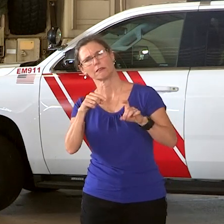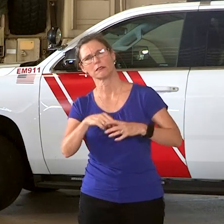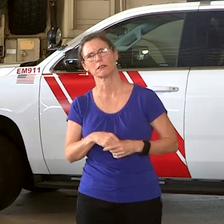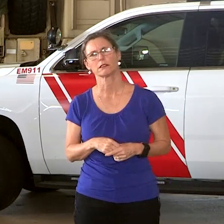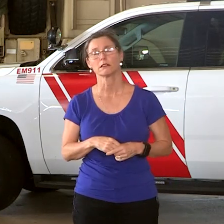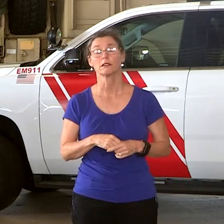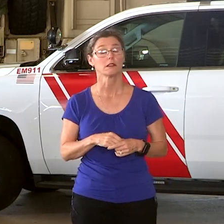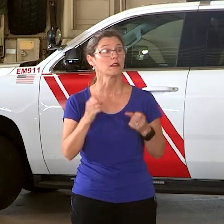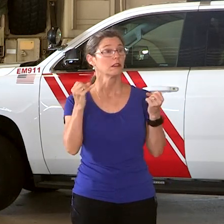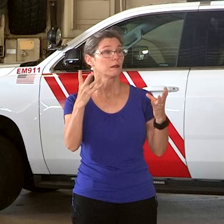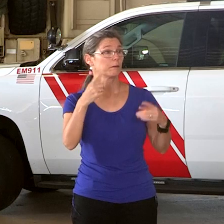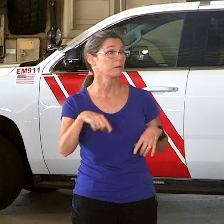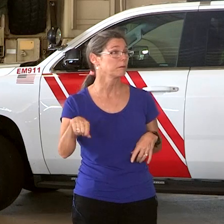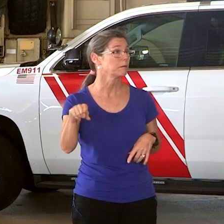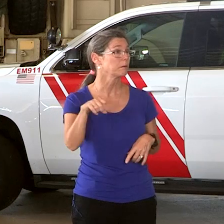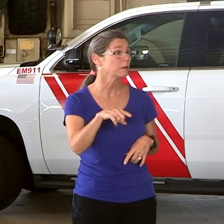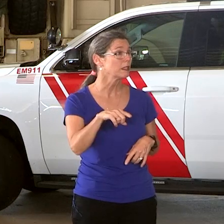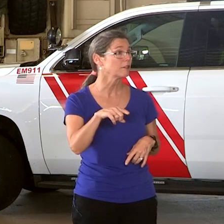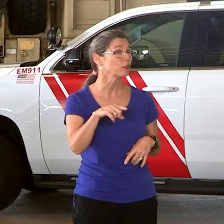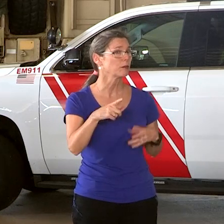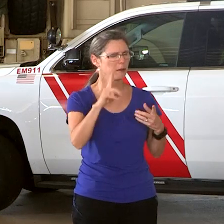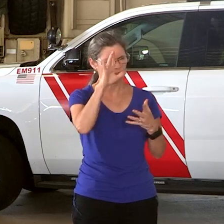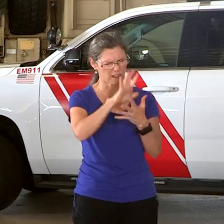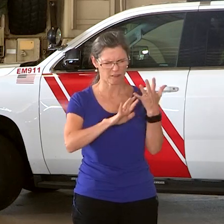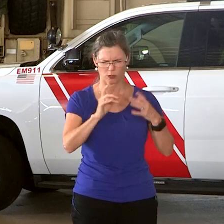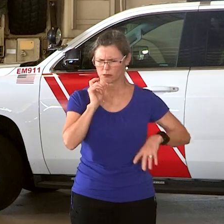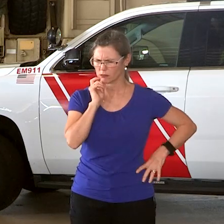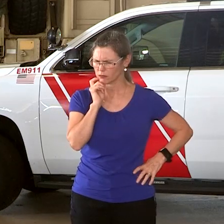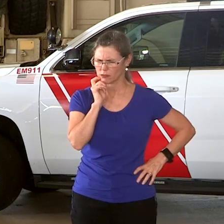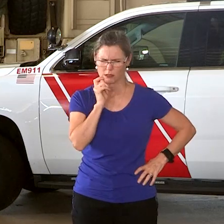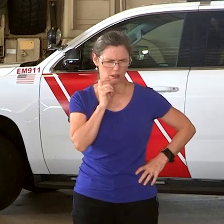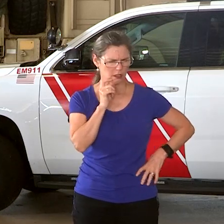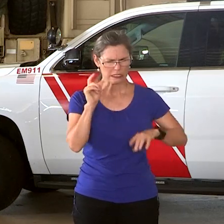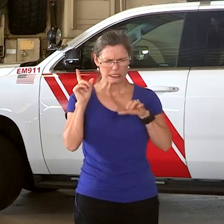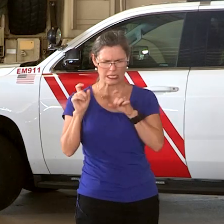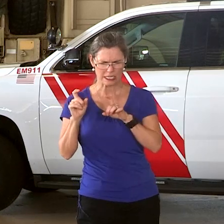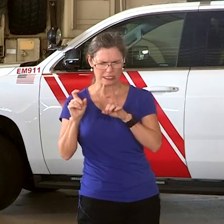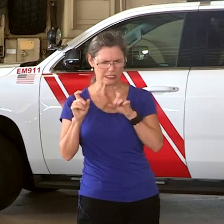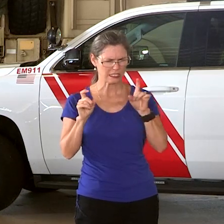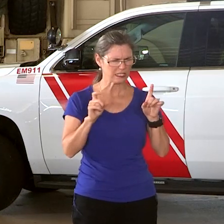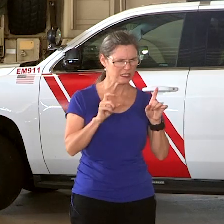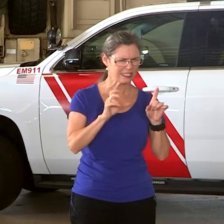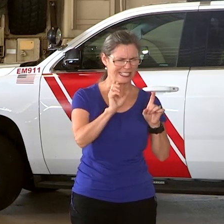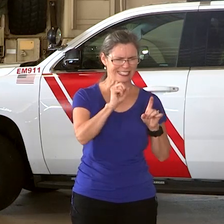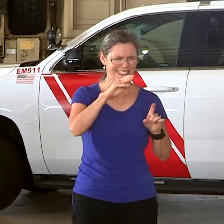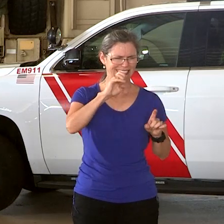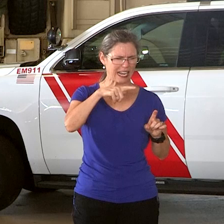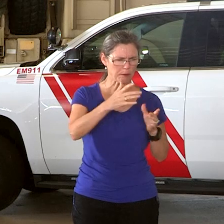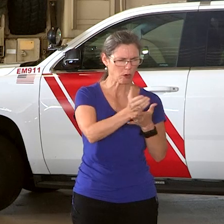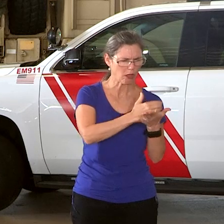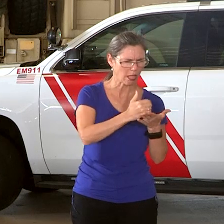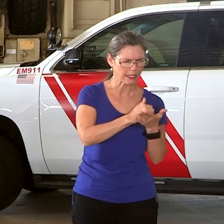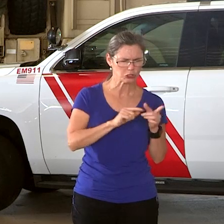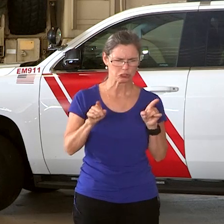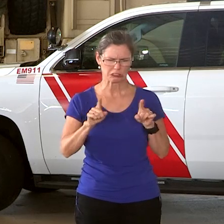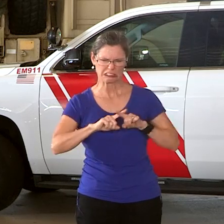you may be somewhat confused over the concepts between sample collection and actual testing. And so